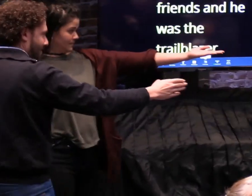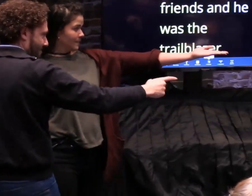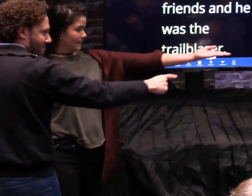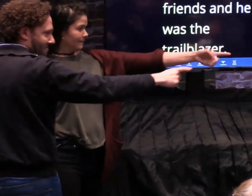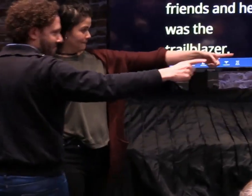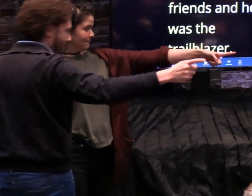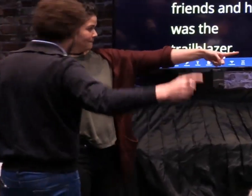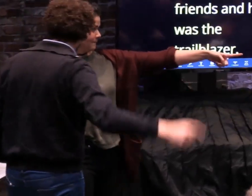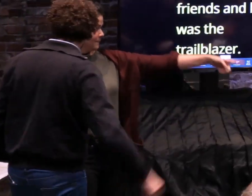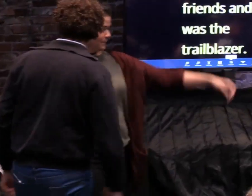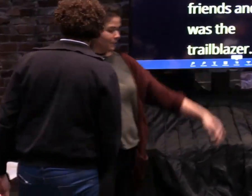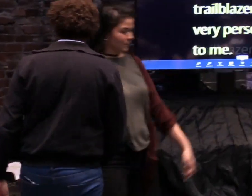Next.